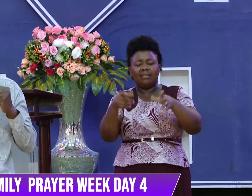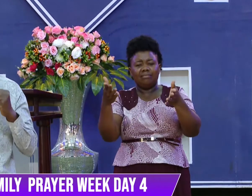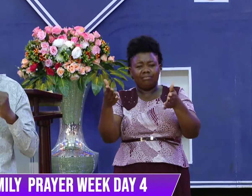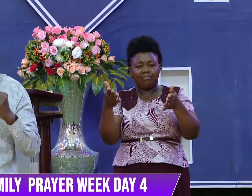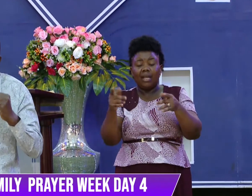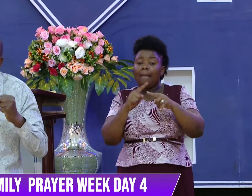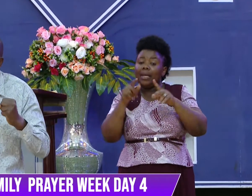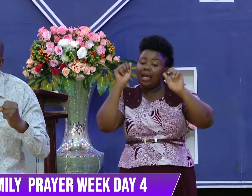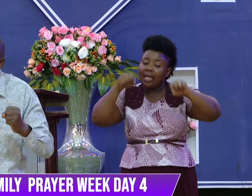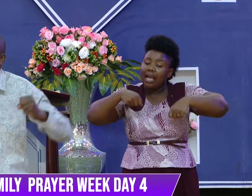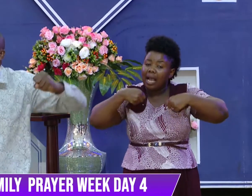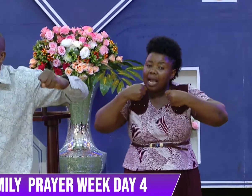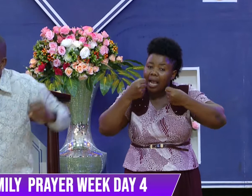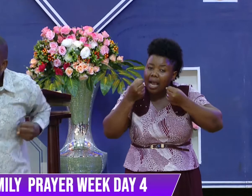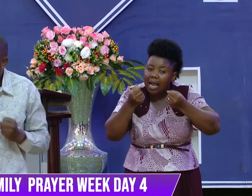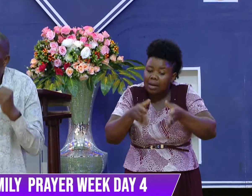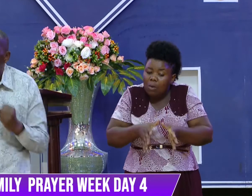by the wind.